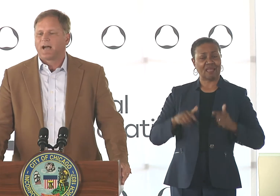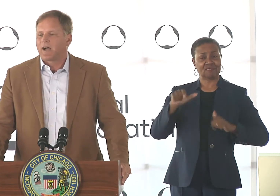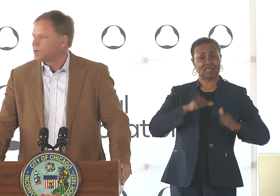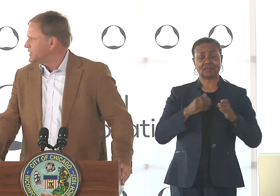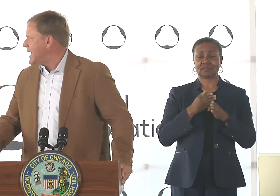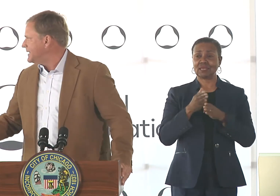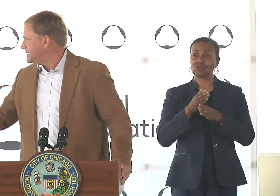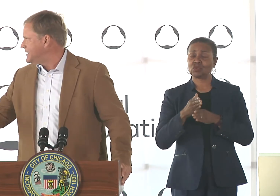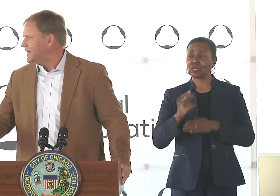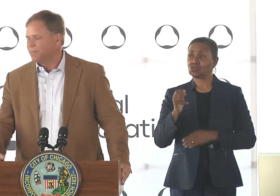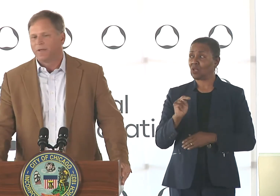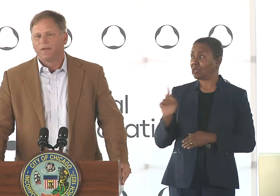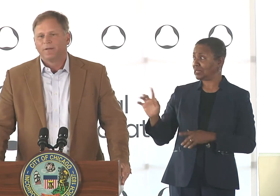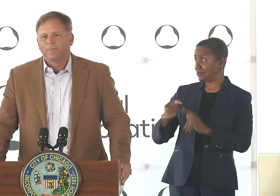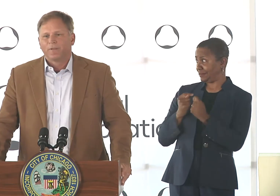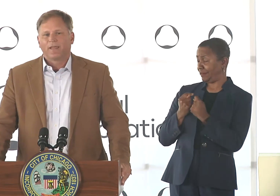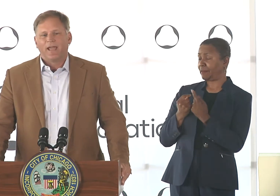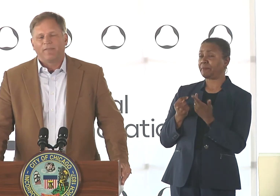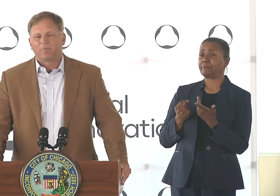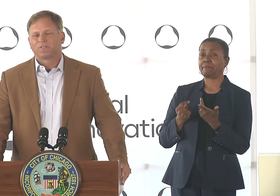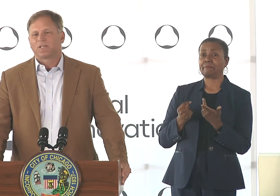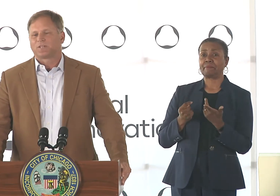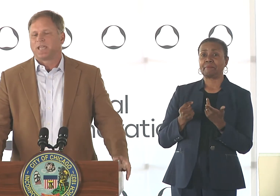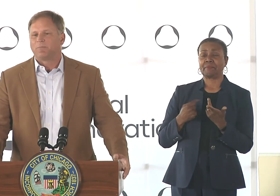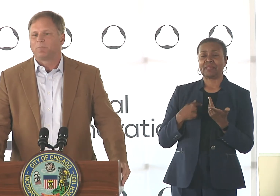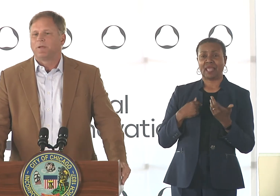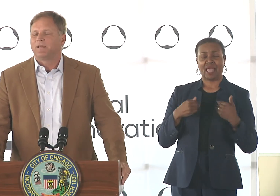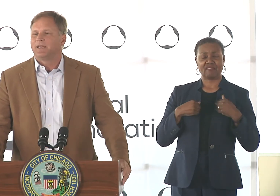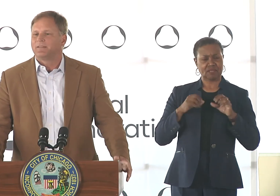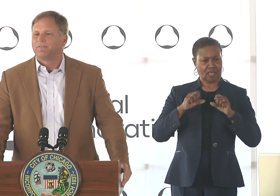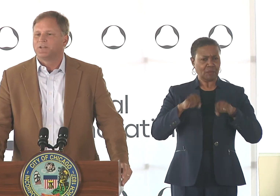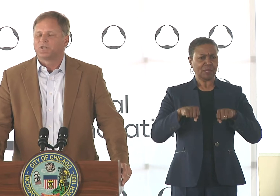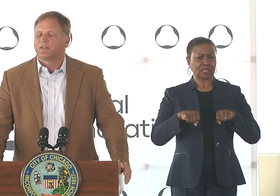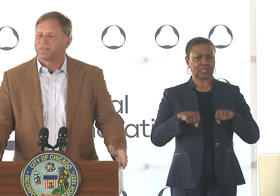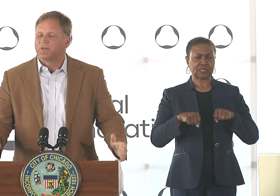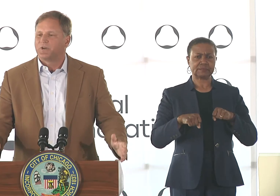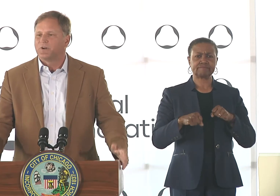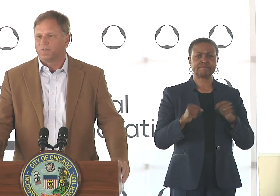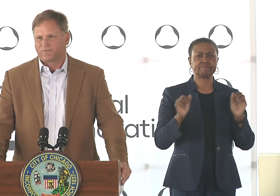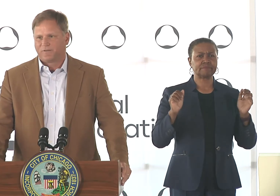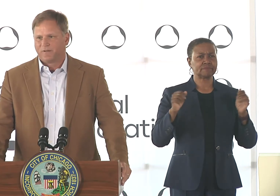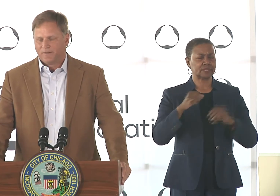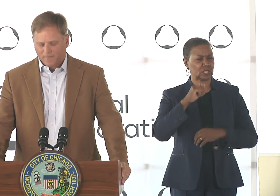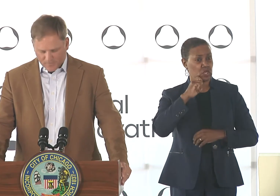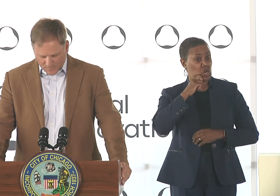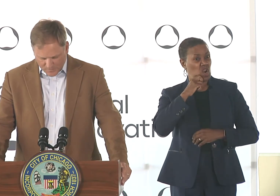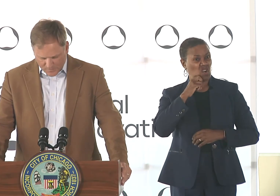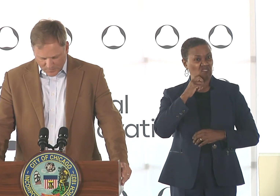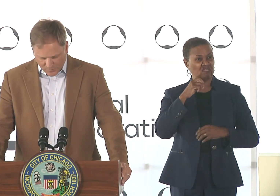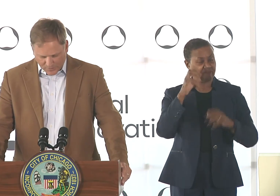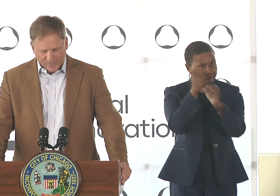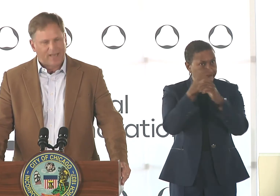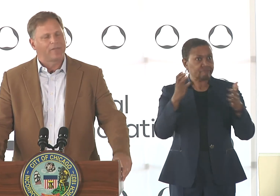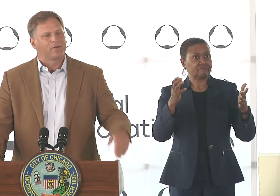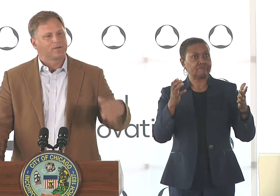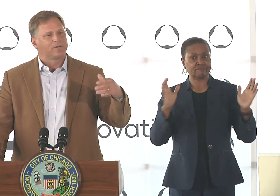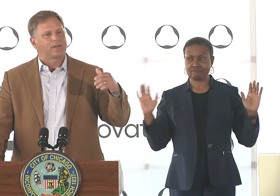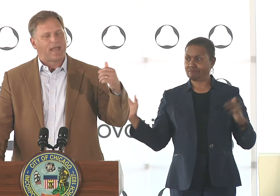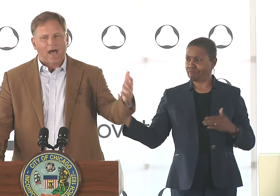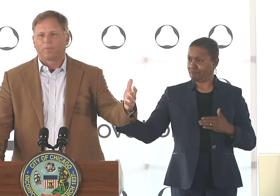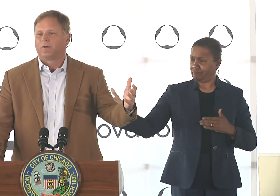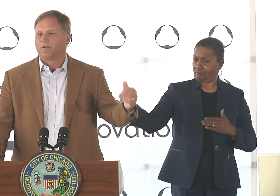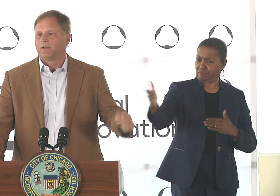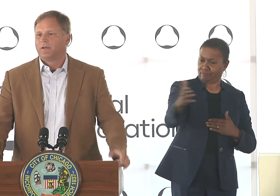in Chicago. John and the team, they possess the capability, the vision, the nerve to pull